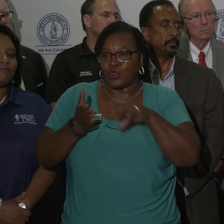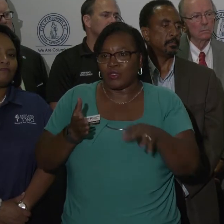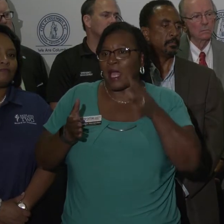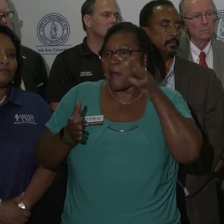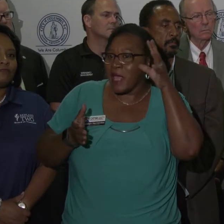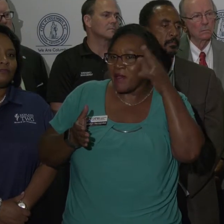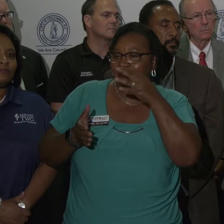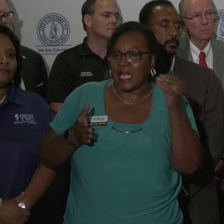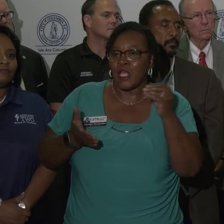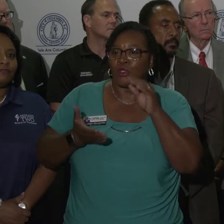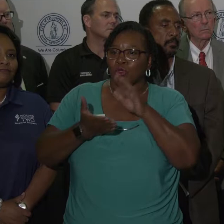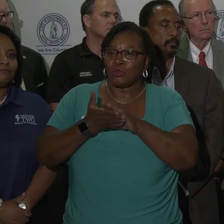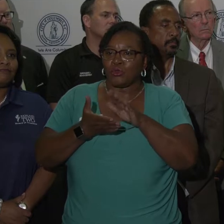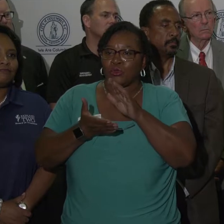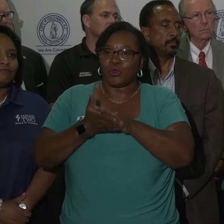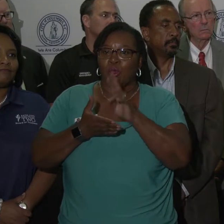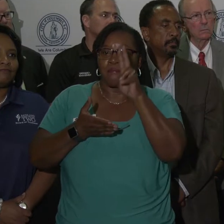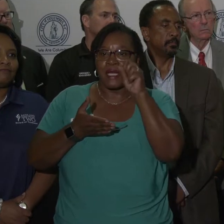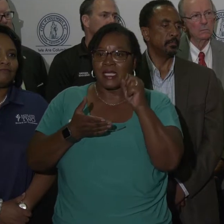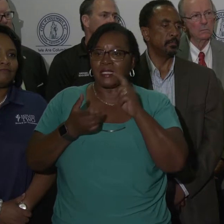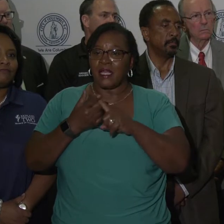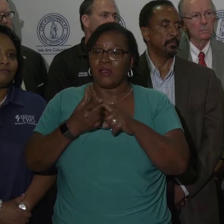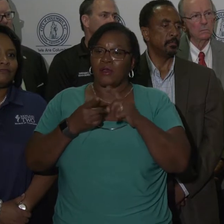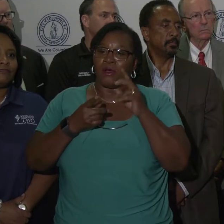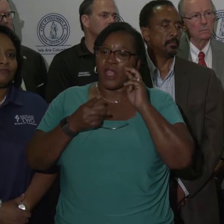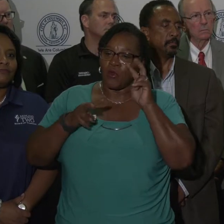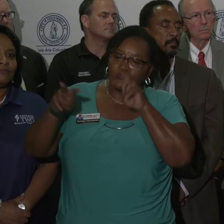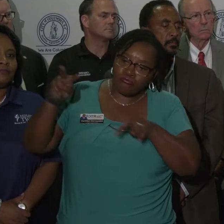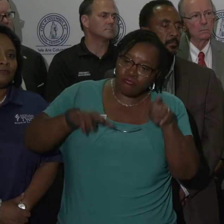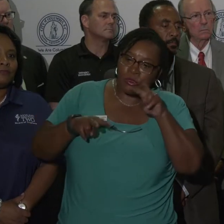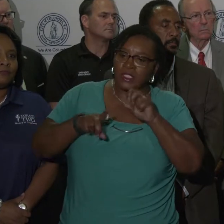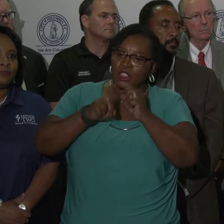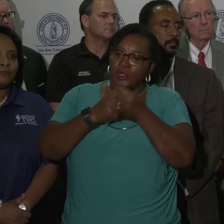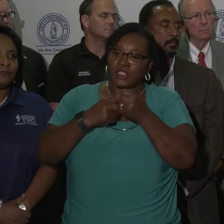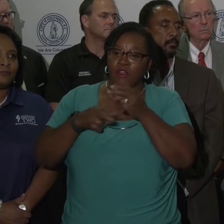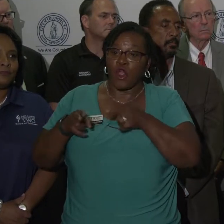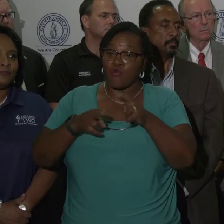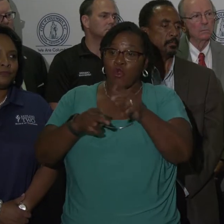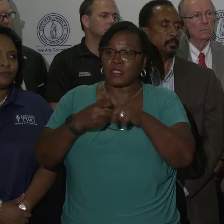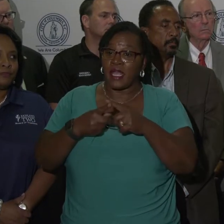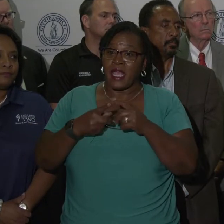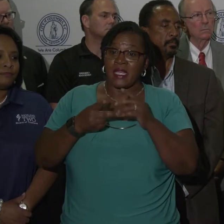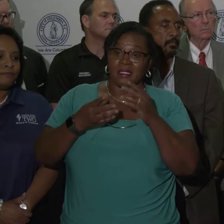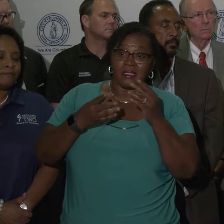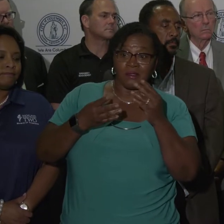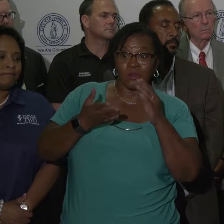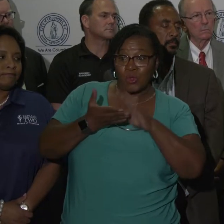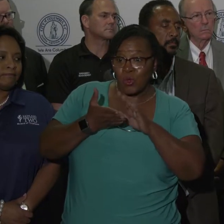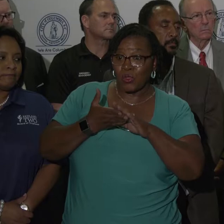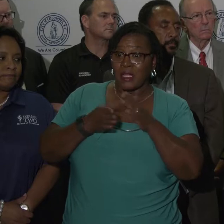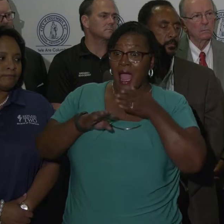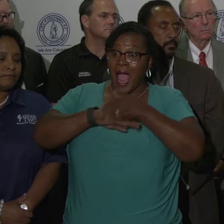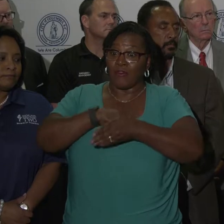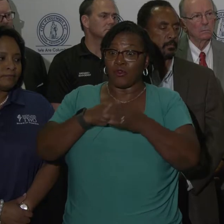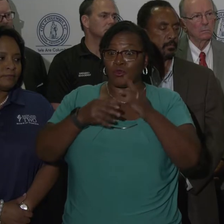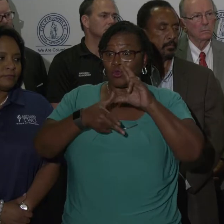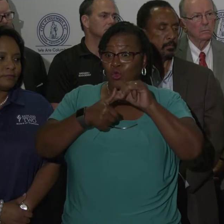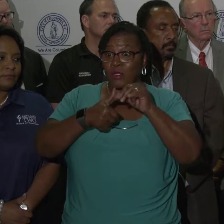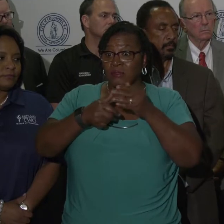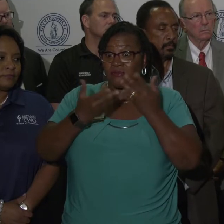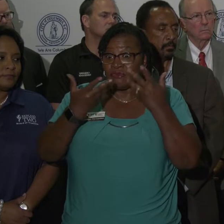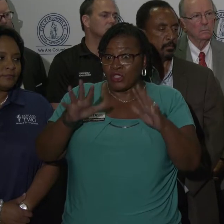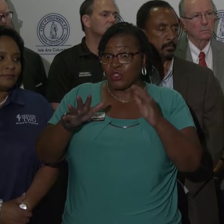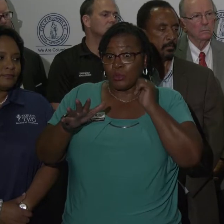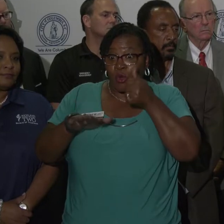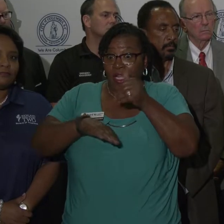our school buses. District officials will assess the conditions of our roads and campuses after the storm passes tomorrow evening and will